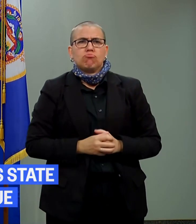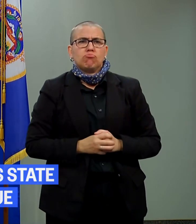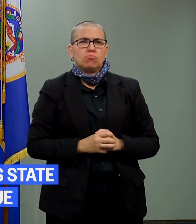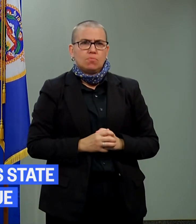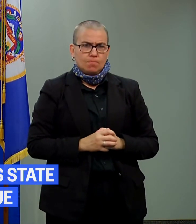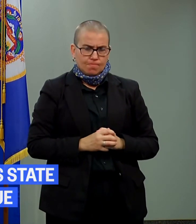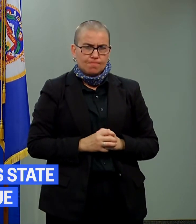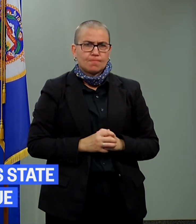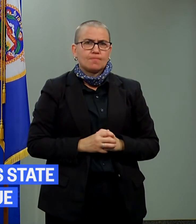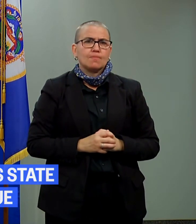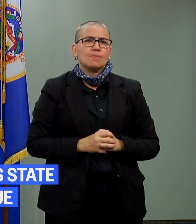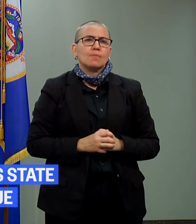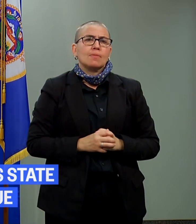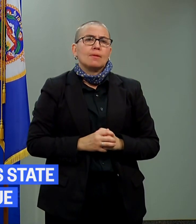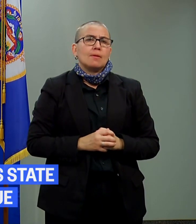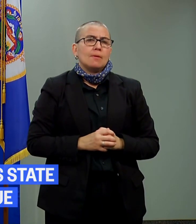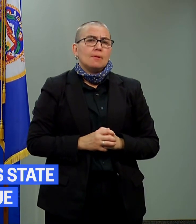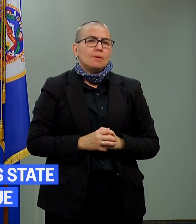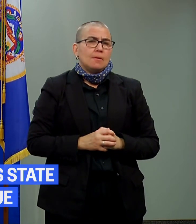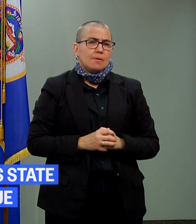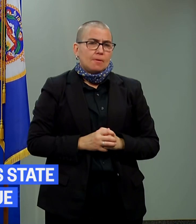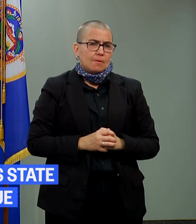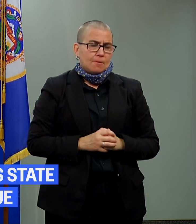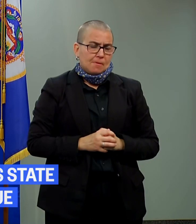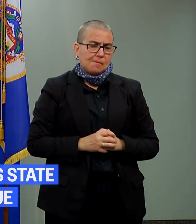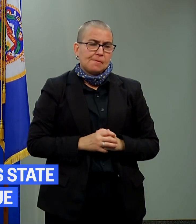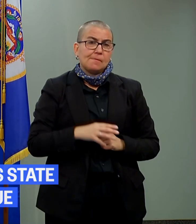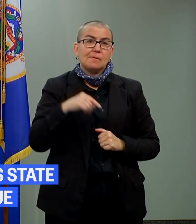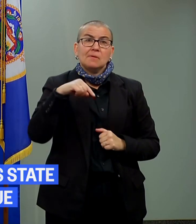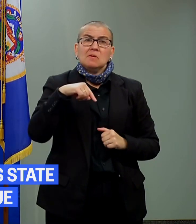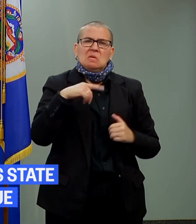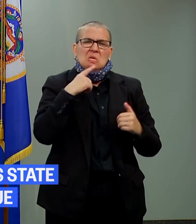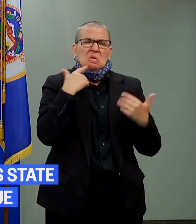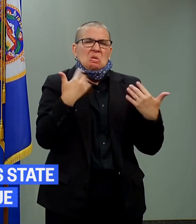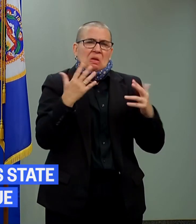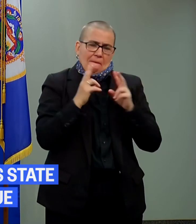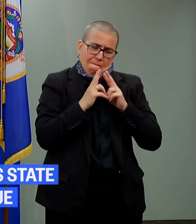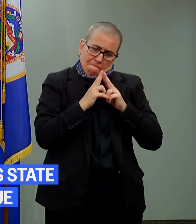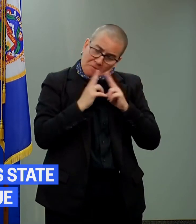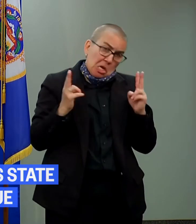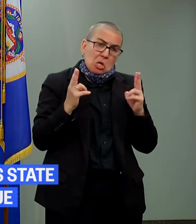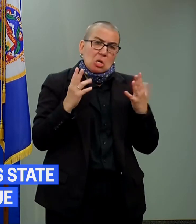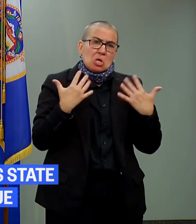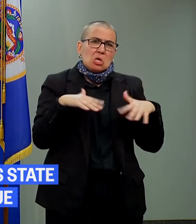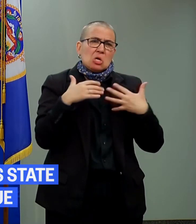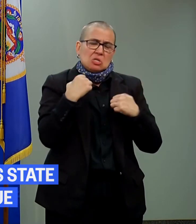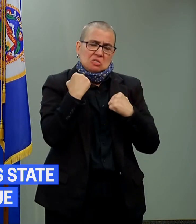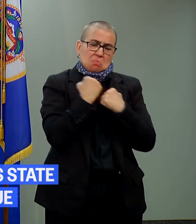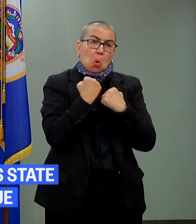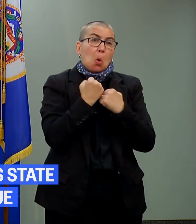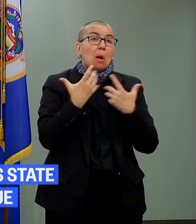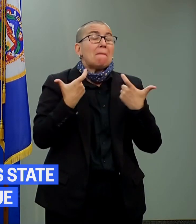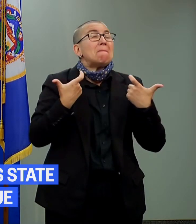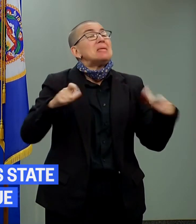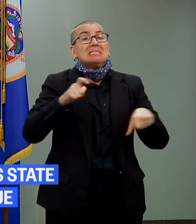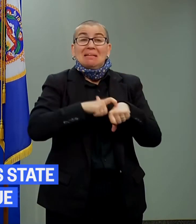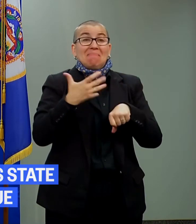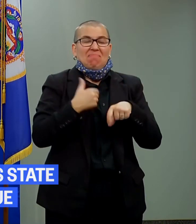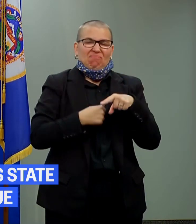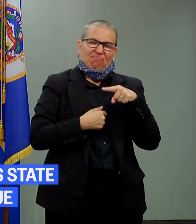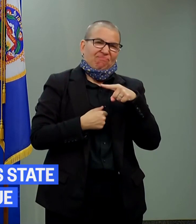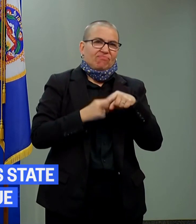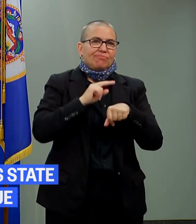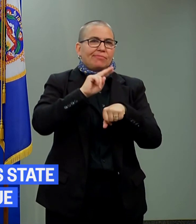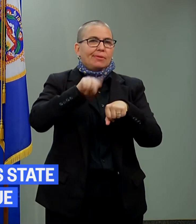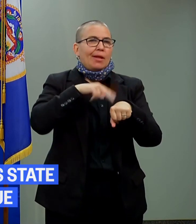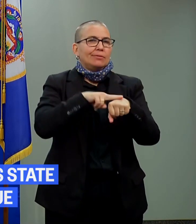overwhelming support by the Minnesota National Guard, coming in and locking down critical facilities so